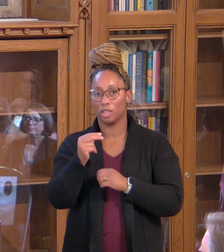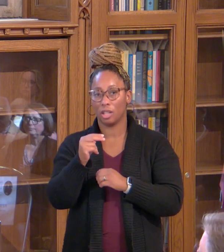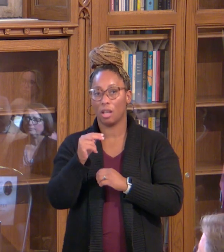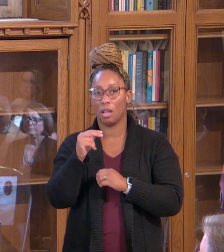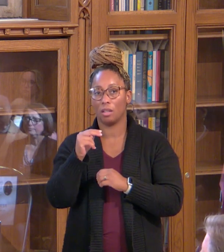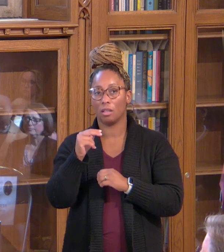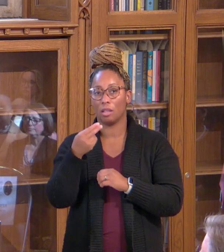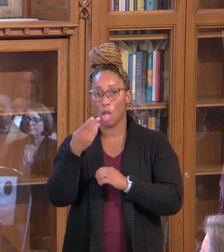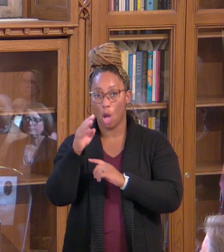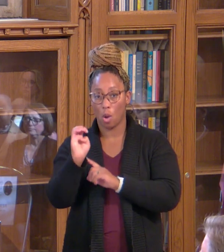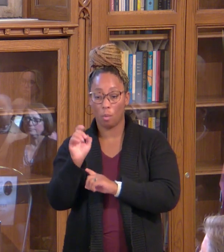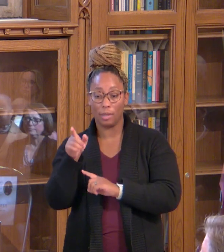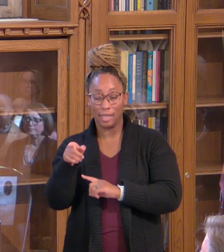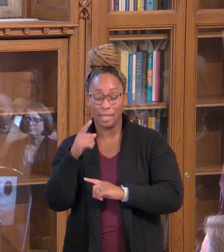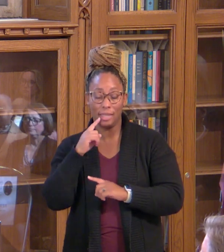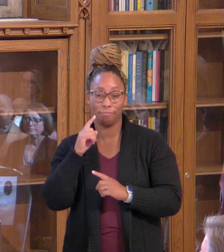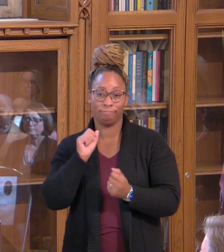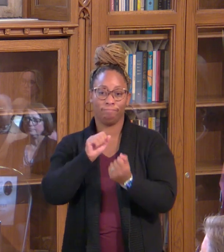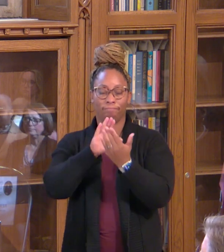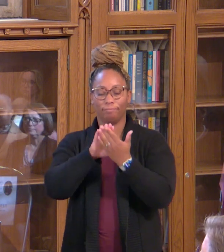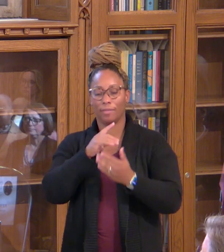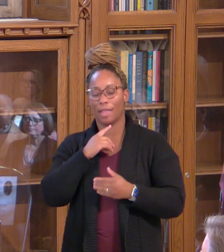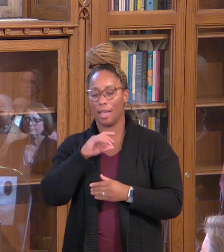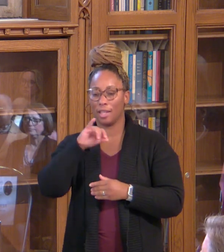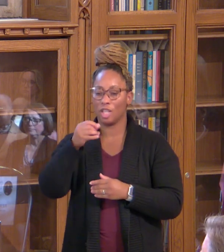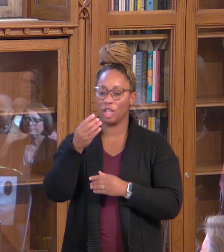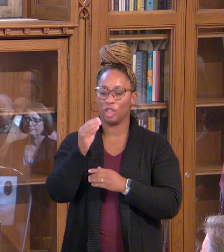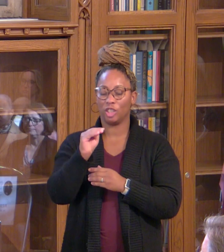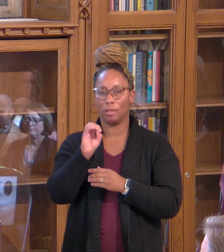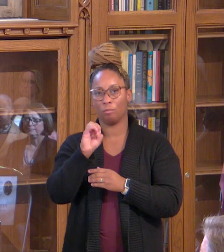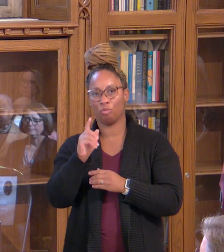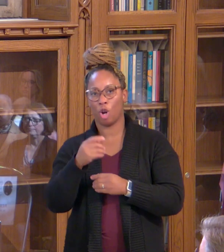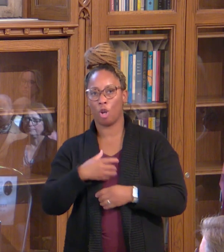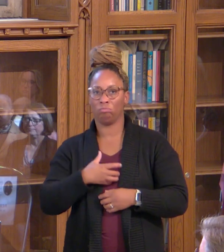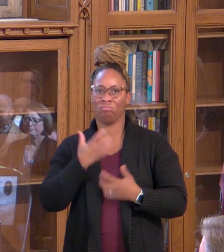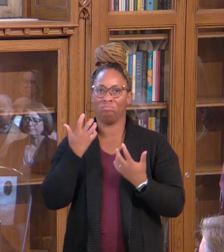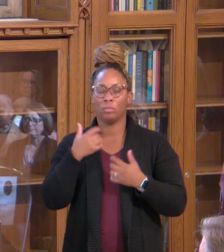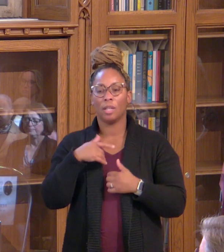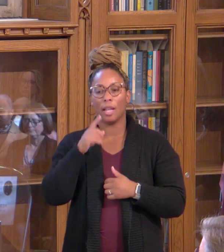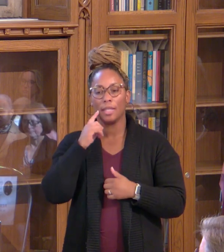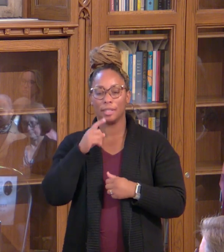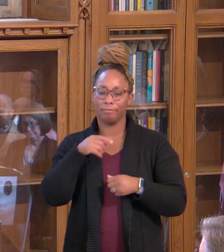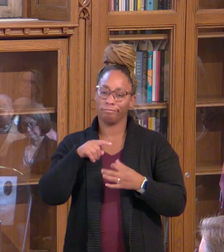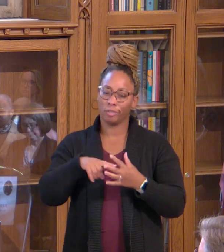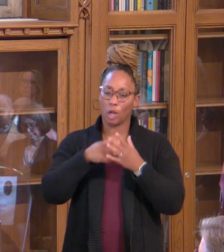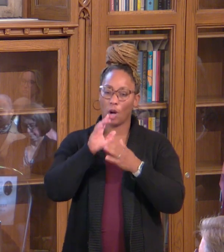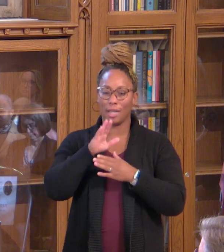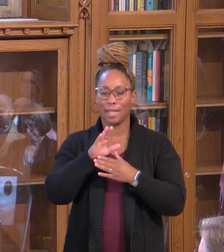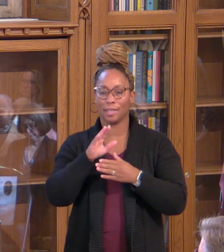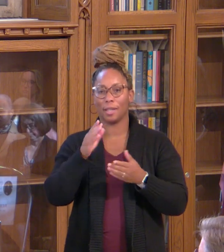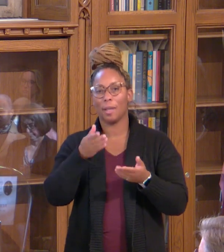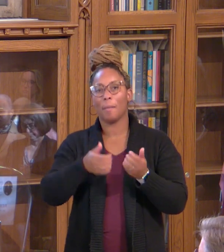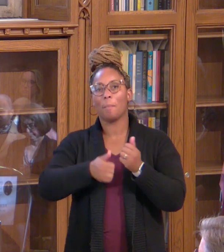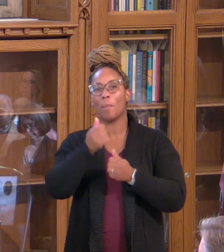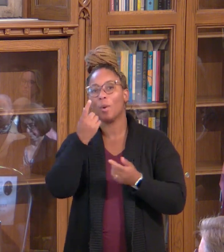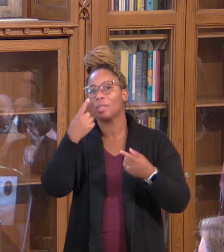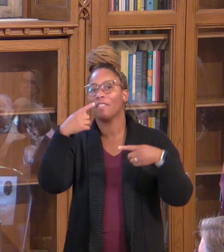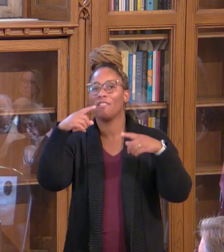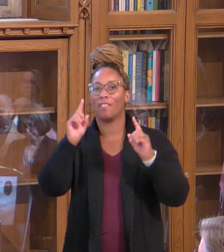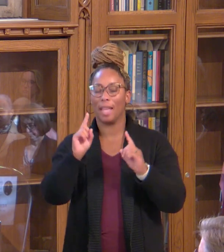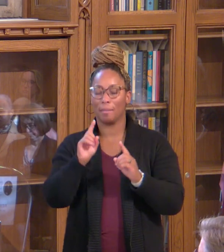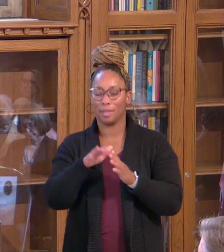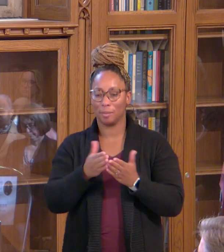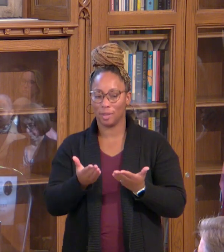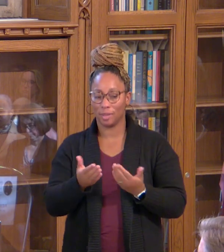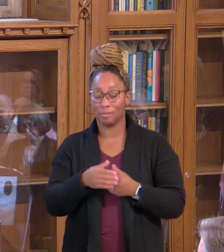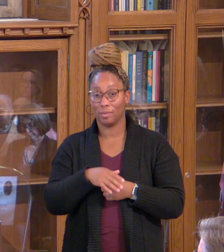encountered those jimcrow indignities as he embarked on what would become his most famous book so